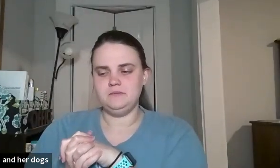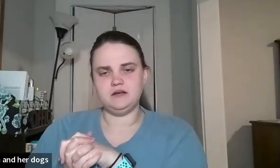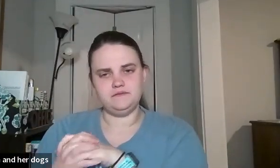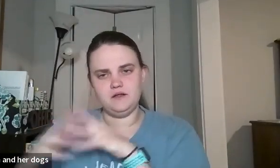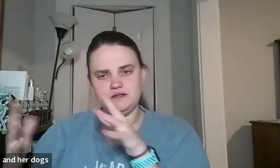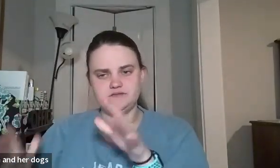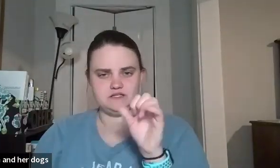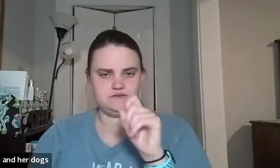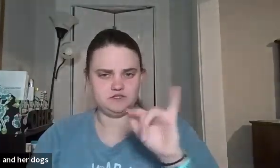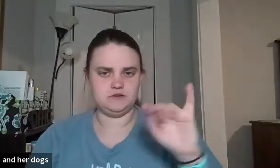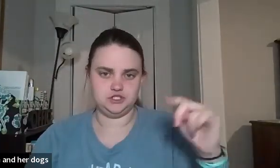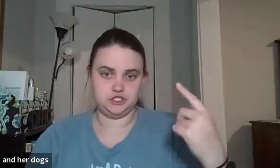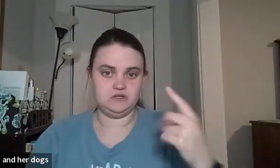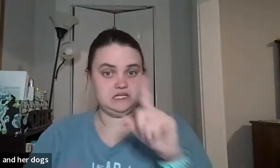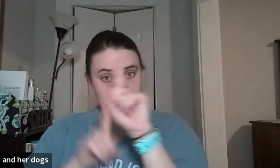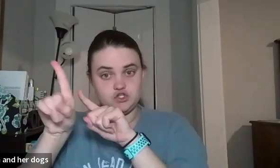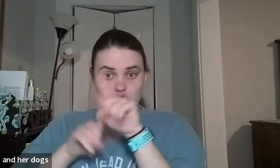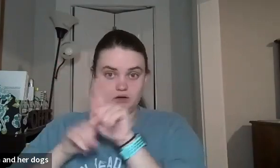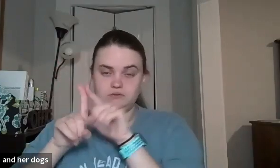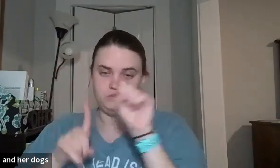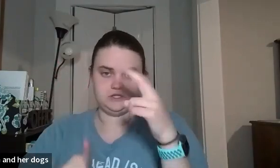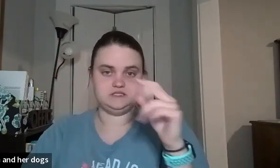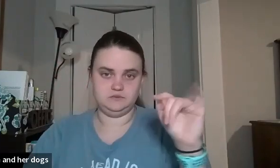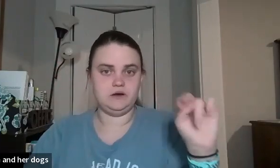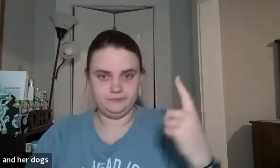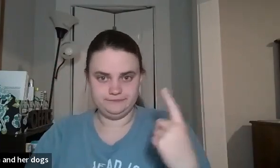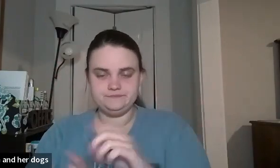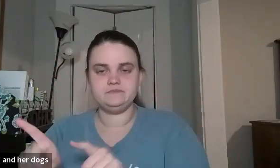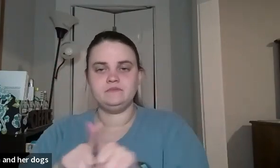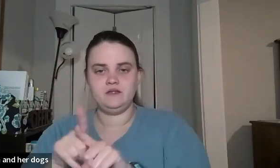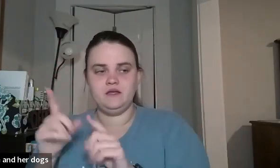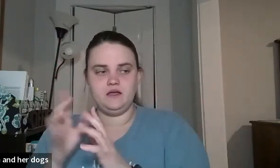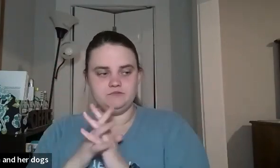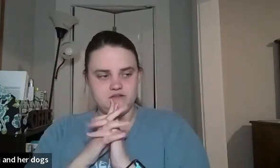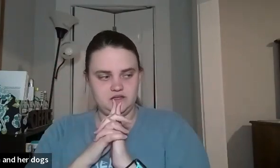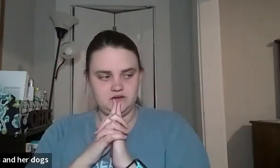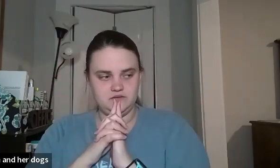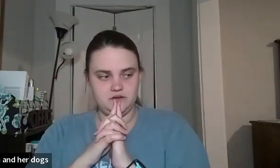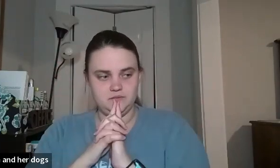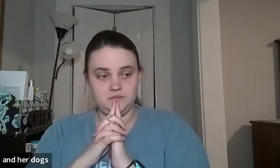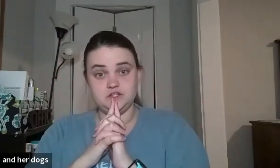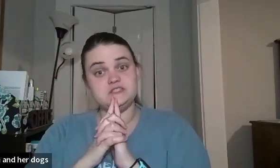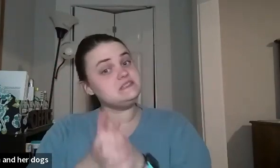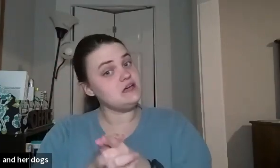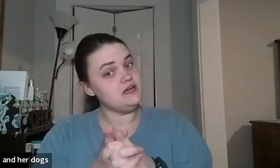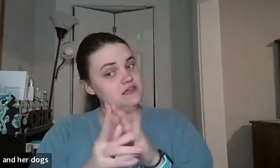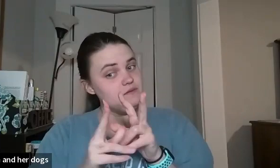But if all else fails, finger spelling shooting star works as well. I'm trying to think of, there's the sun and the